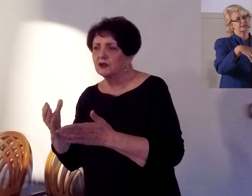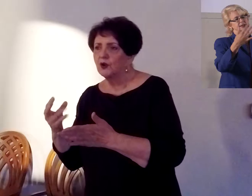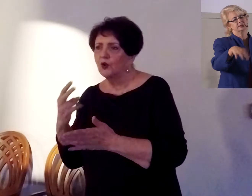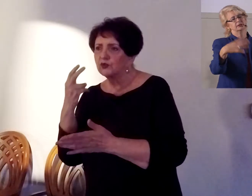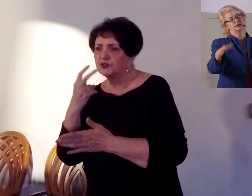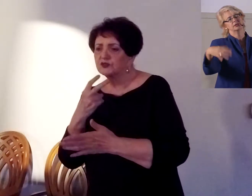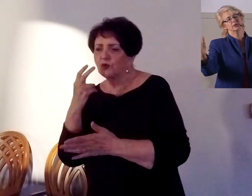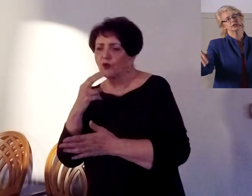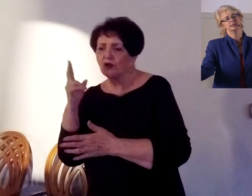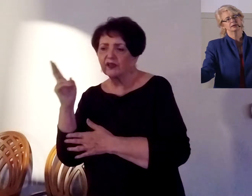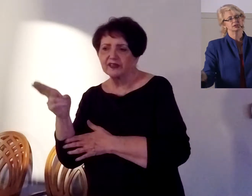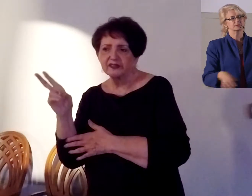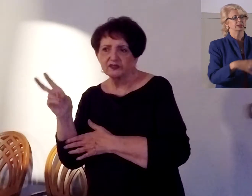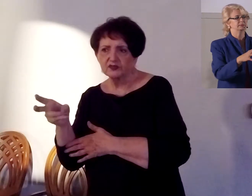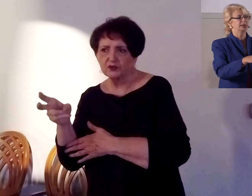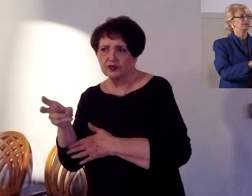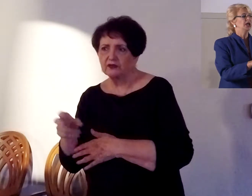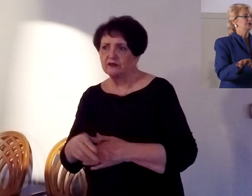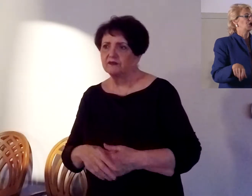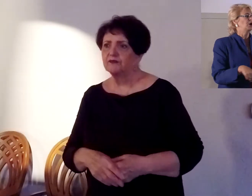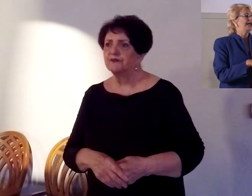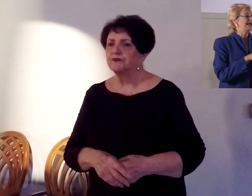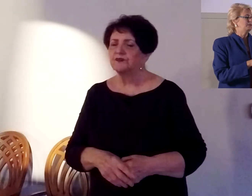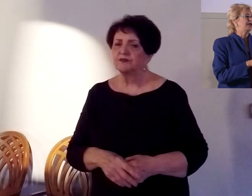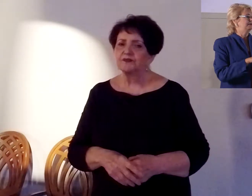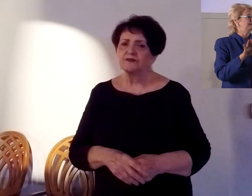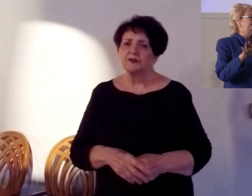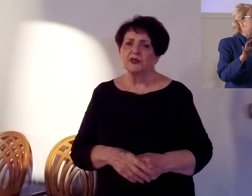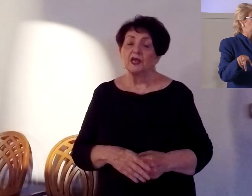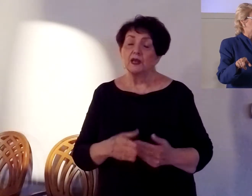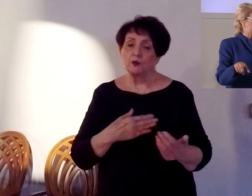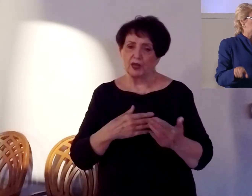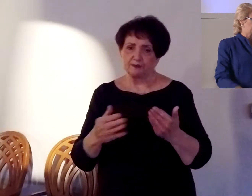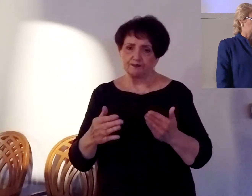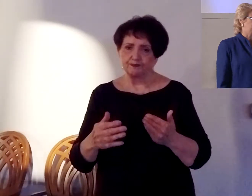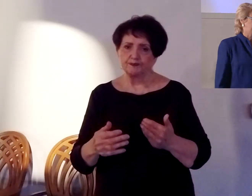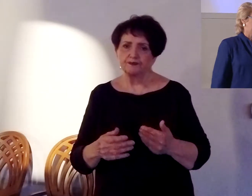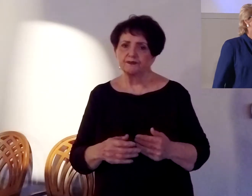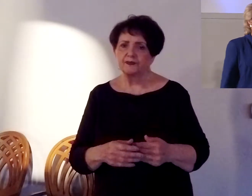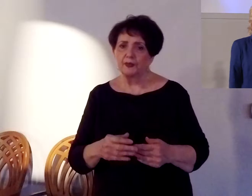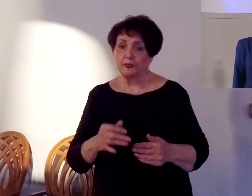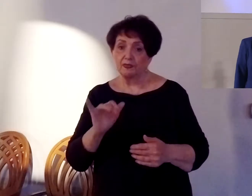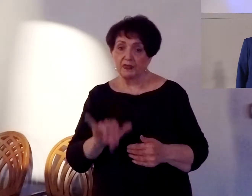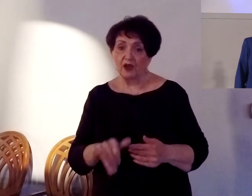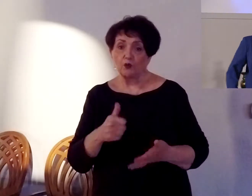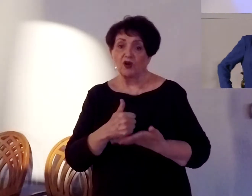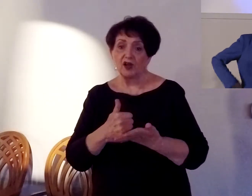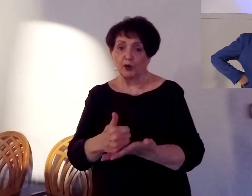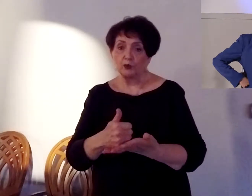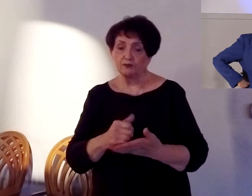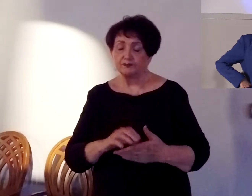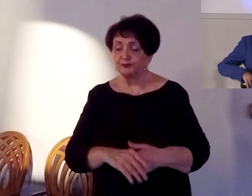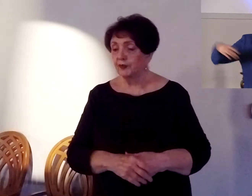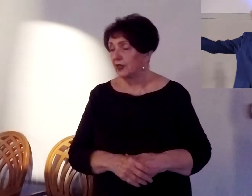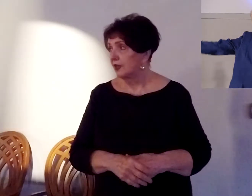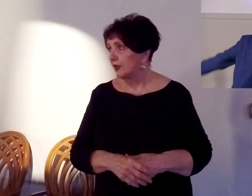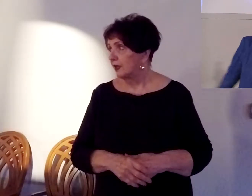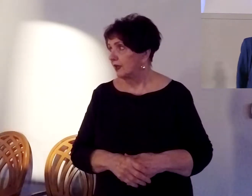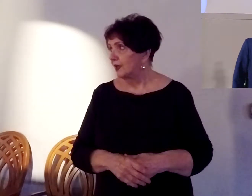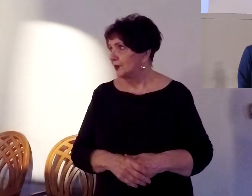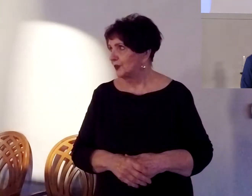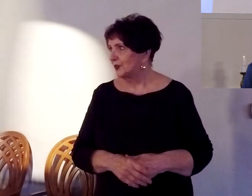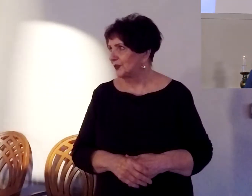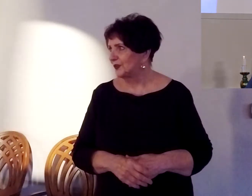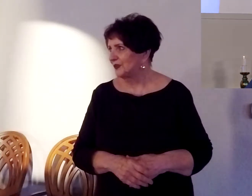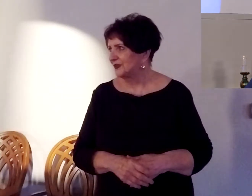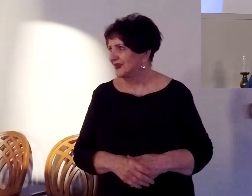and then translated into all these various languages and blah, blah, blah. So anyway, that will help. Okay, or take my